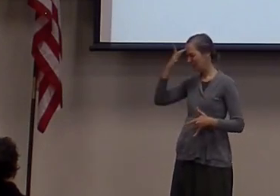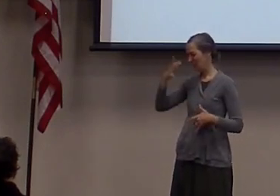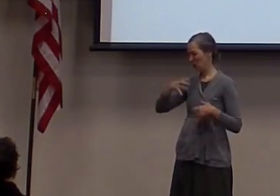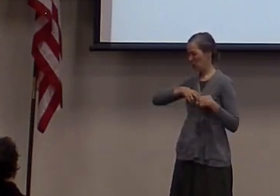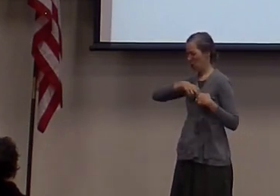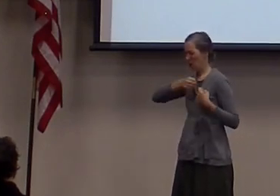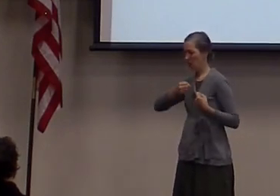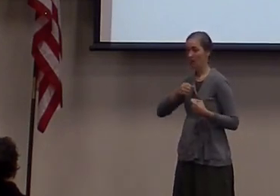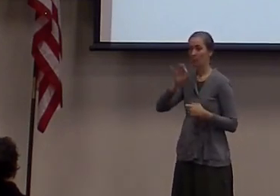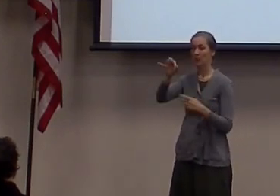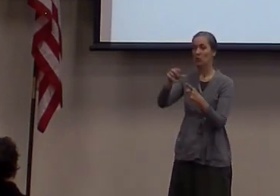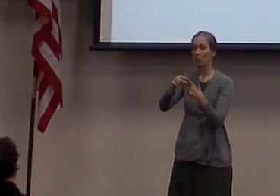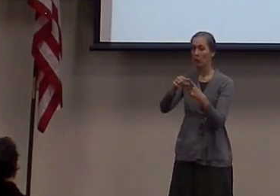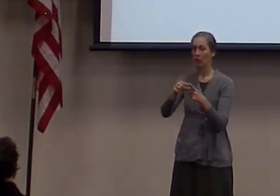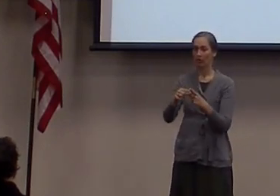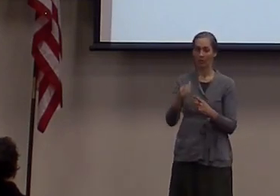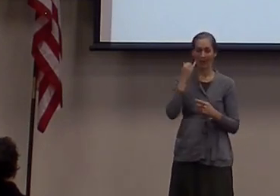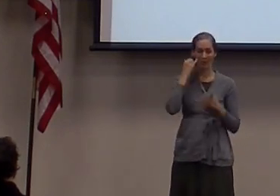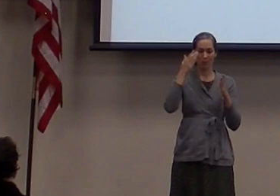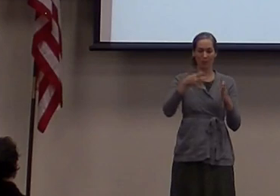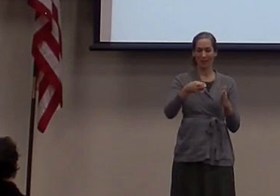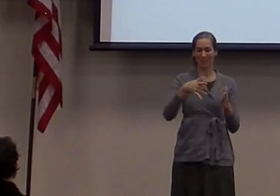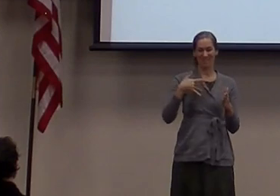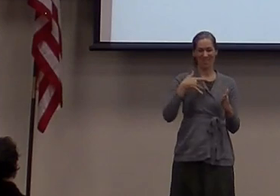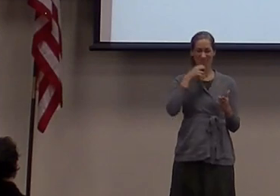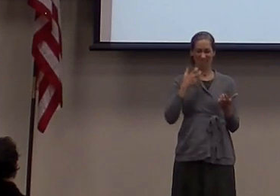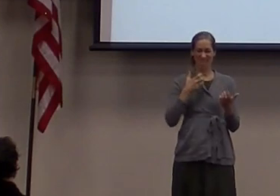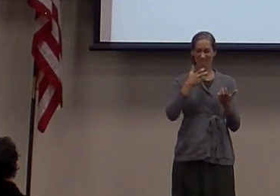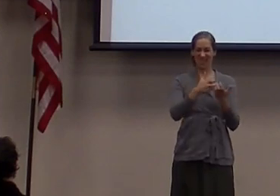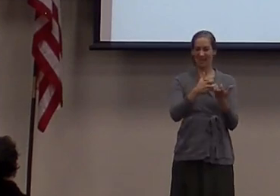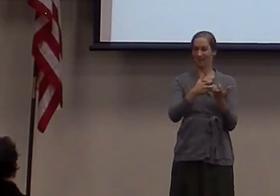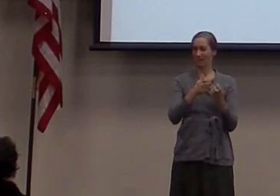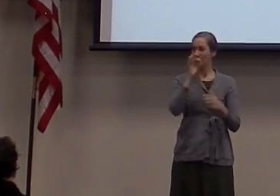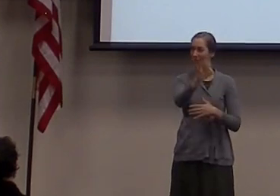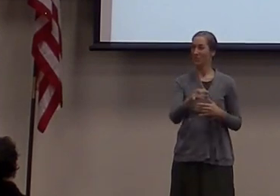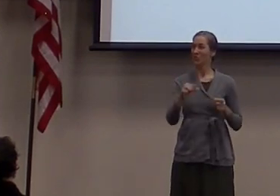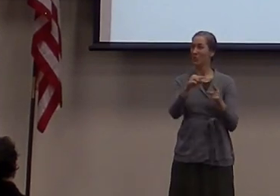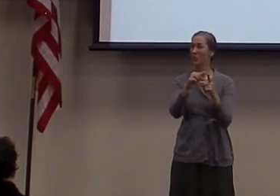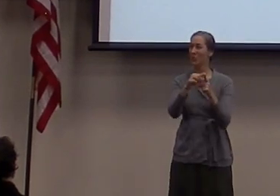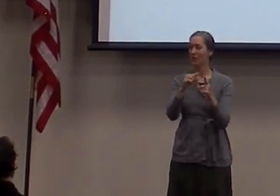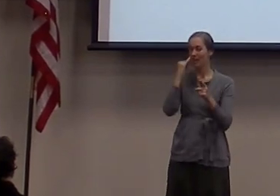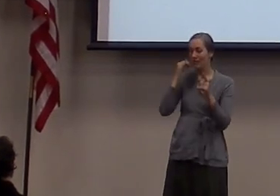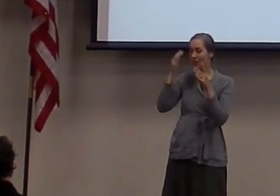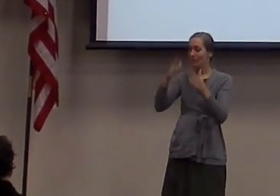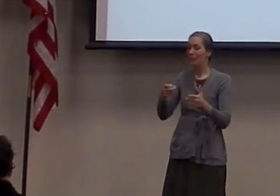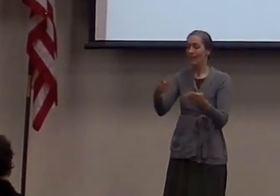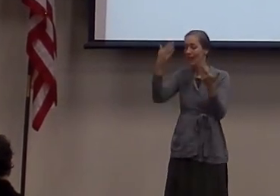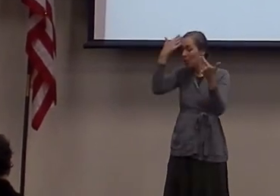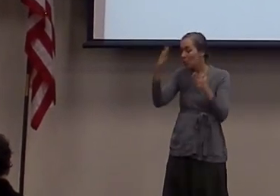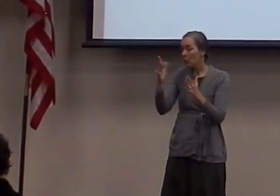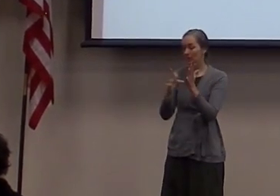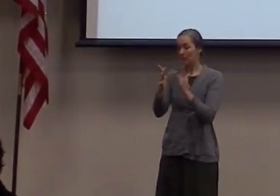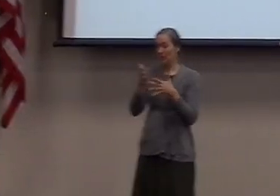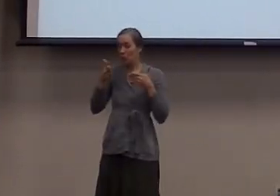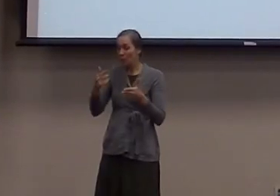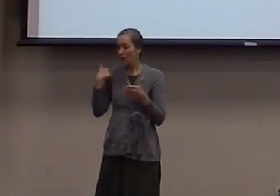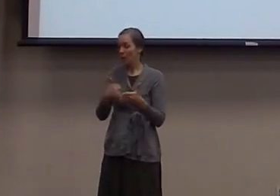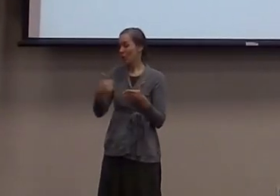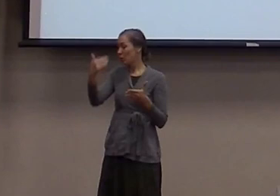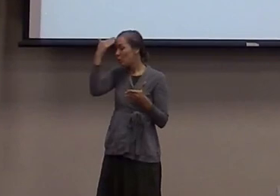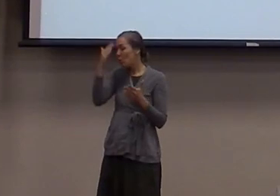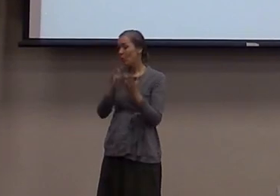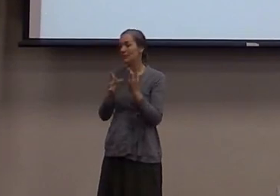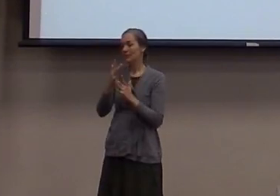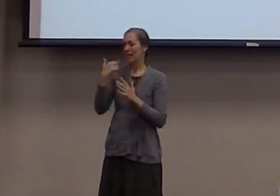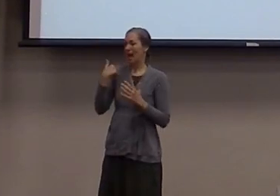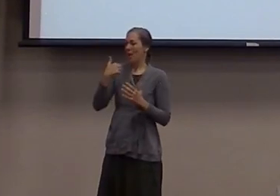they don't fit in, preach the word. When someone just doesn't know Jesus the way we know Jesus, I wish we could all be there